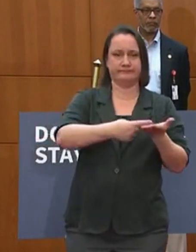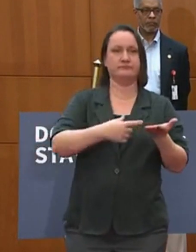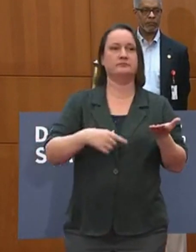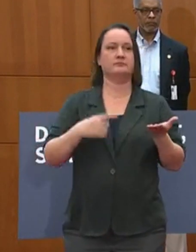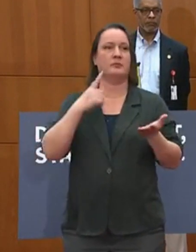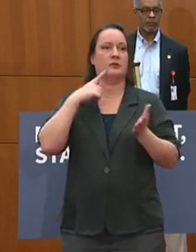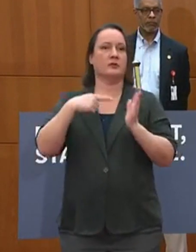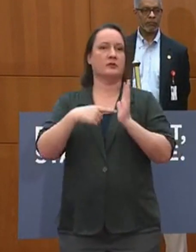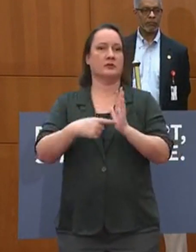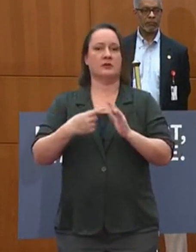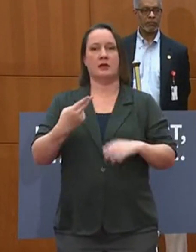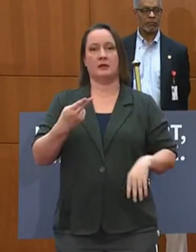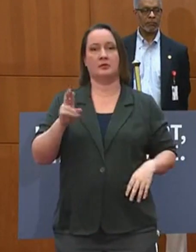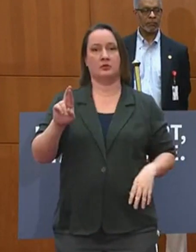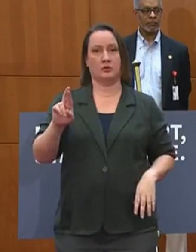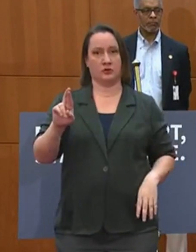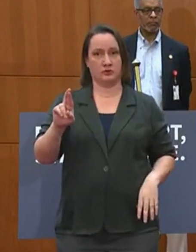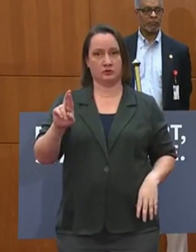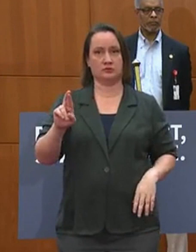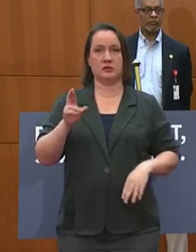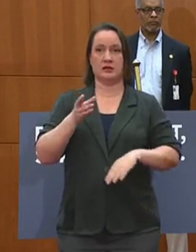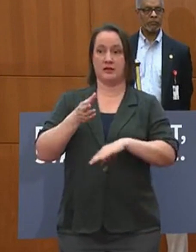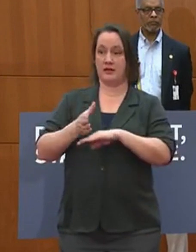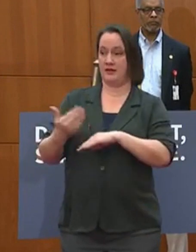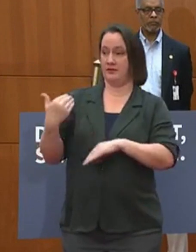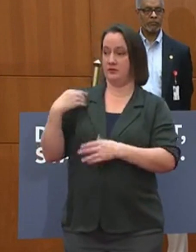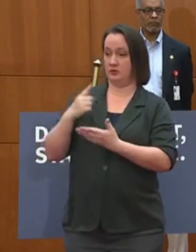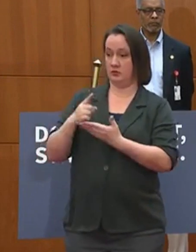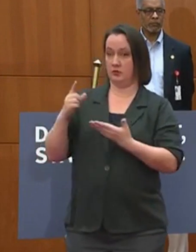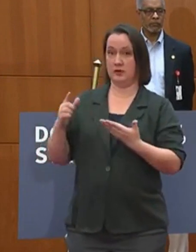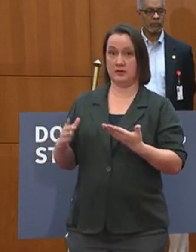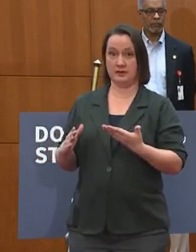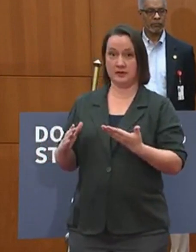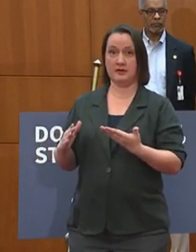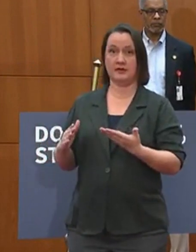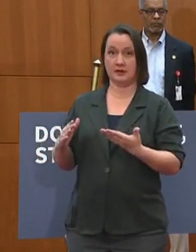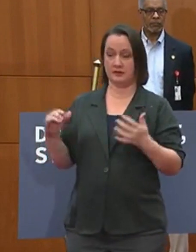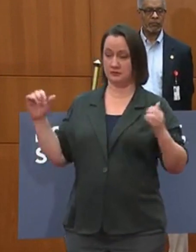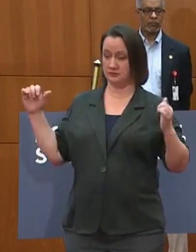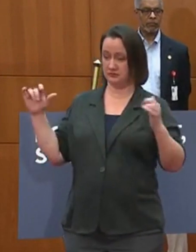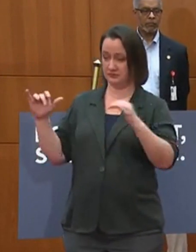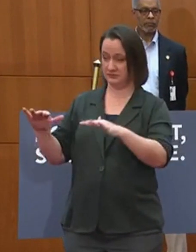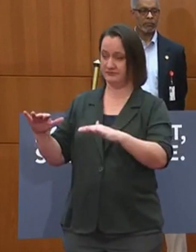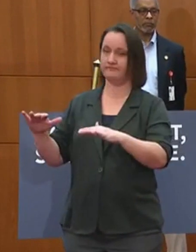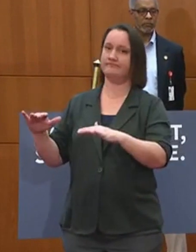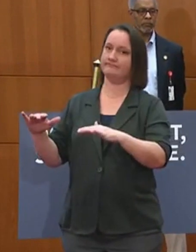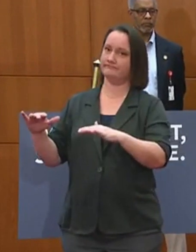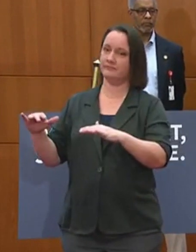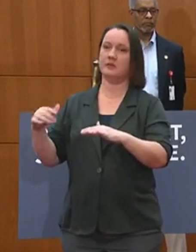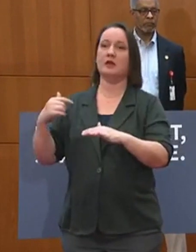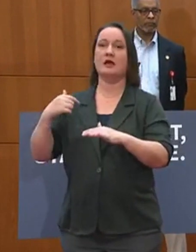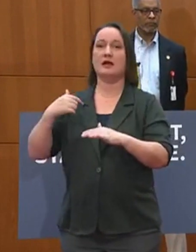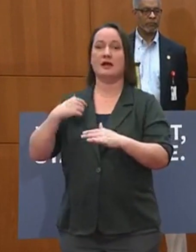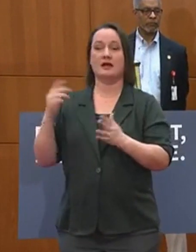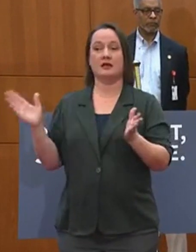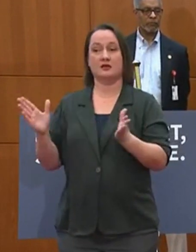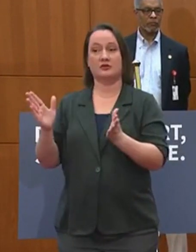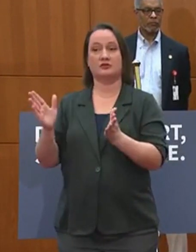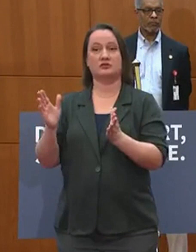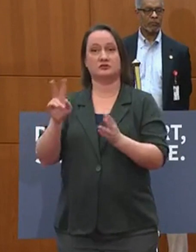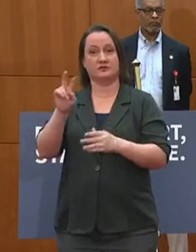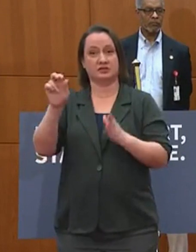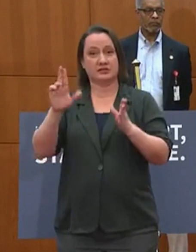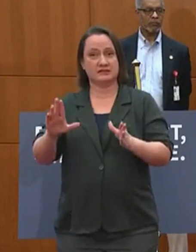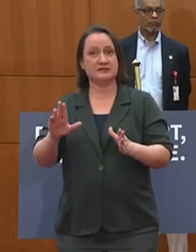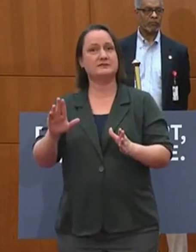example, in Hampton Roads after what we saw this past weekend. And so I would just encourage Virginians to take this seriously